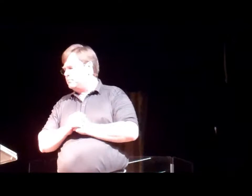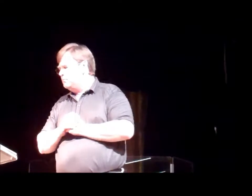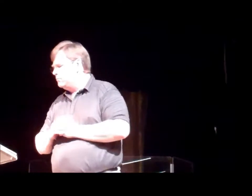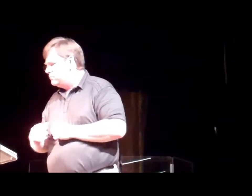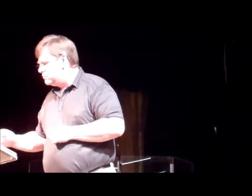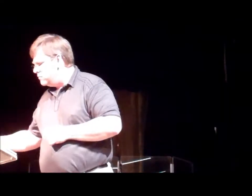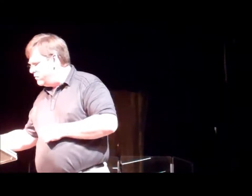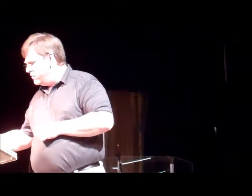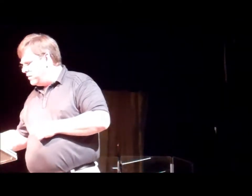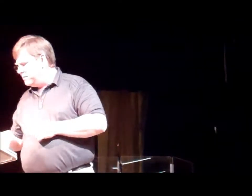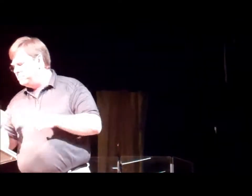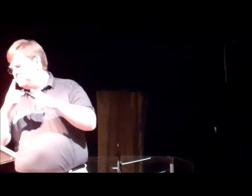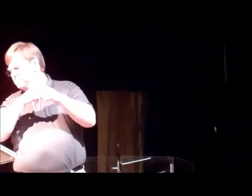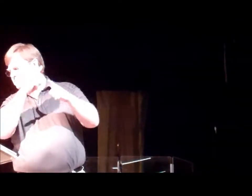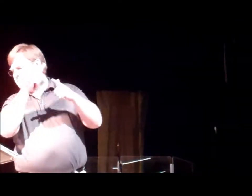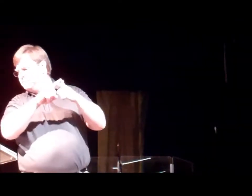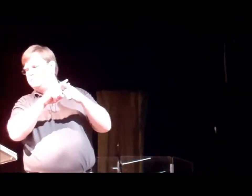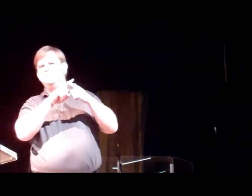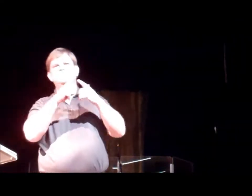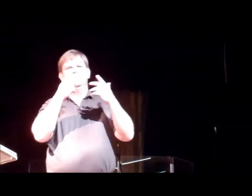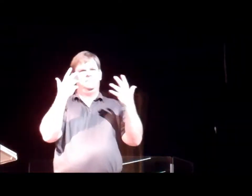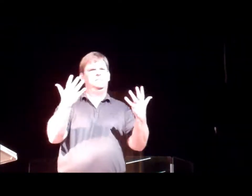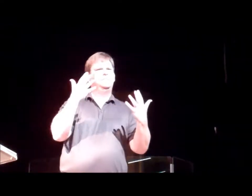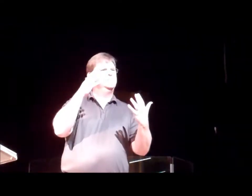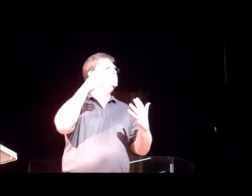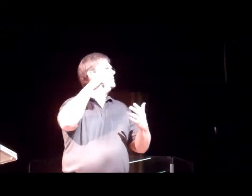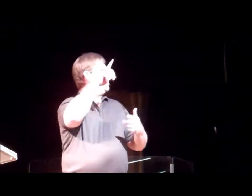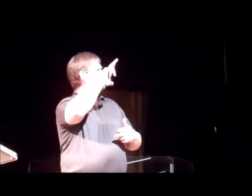drink, and after the taste, he decided he didn't want any more.